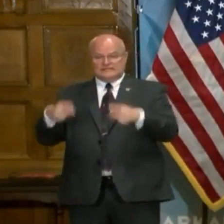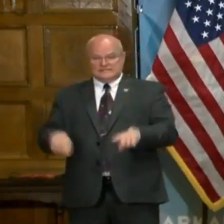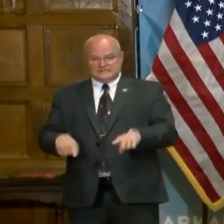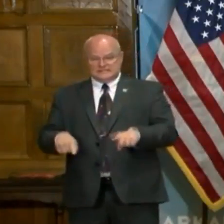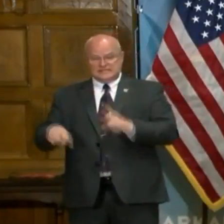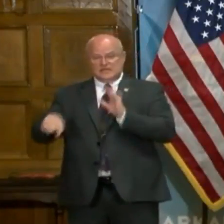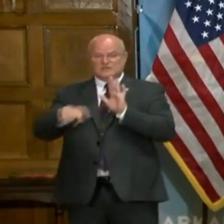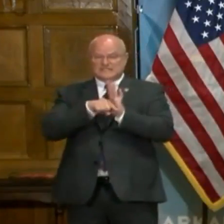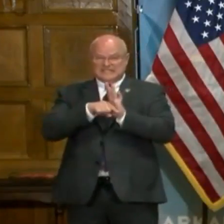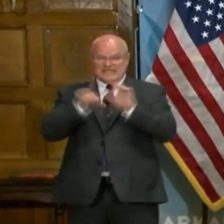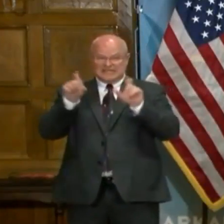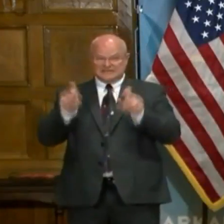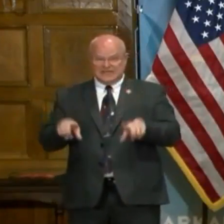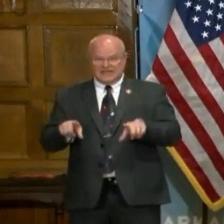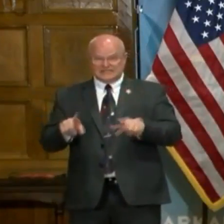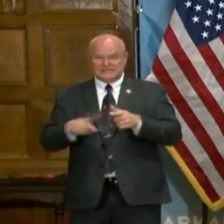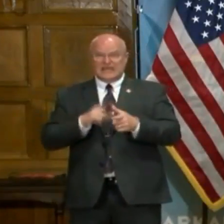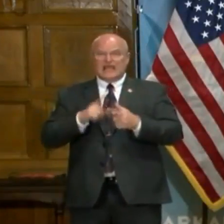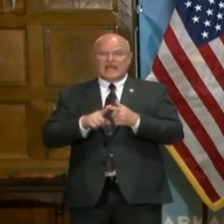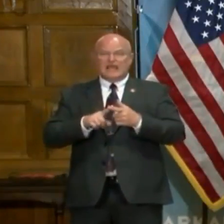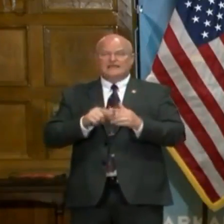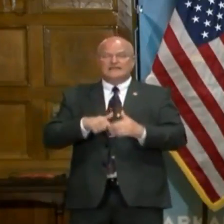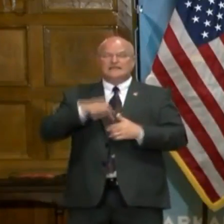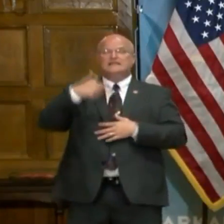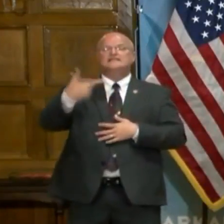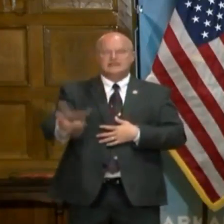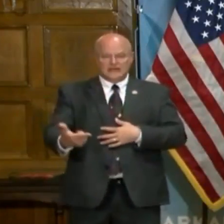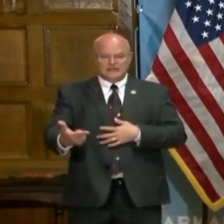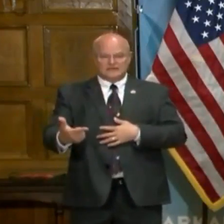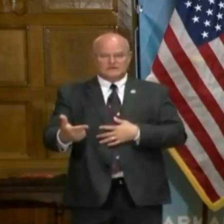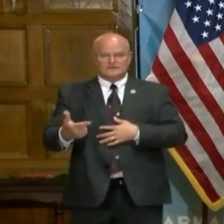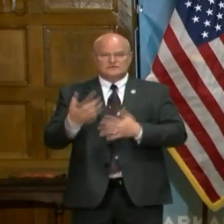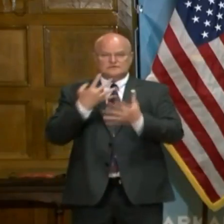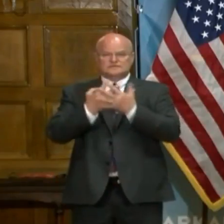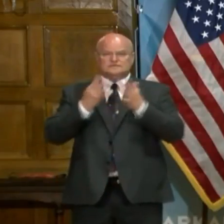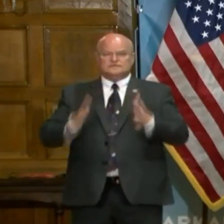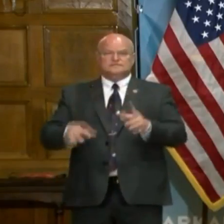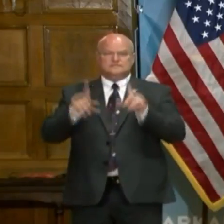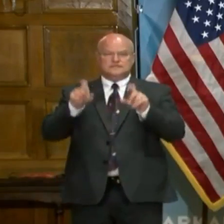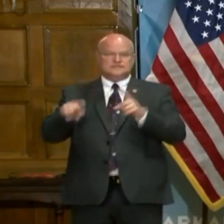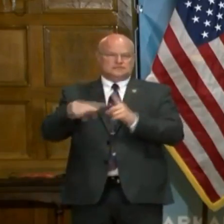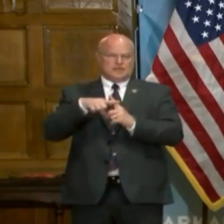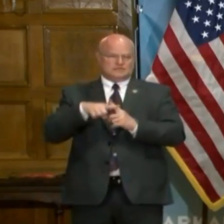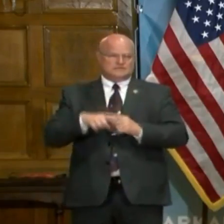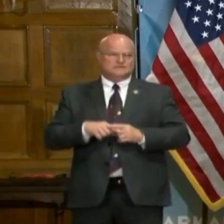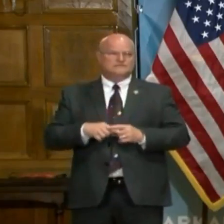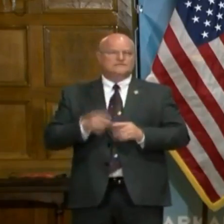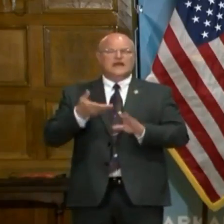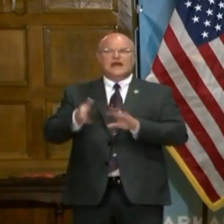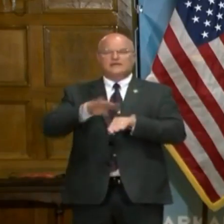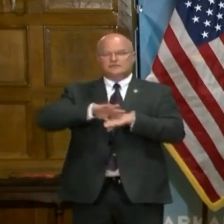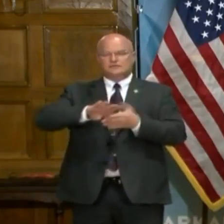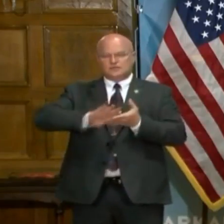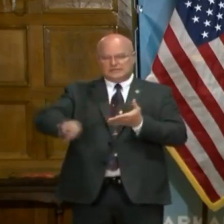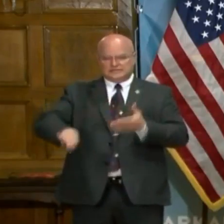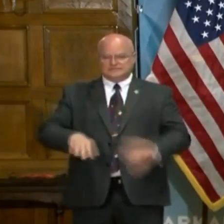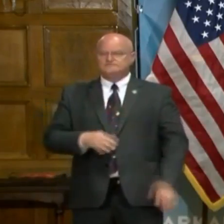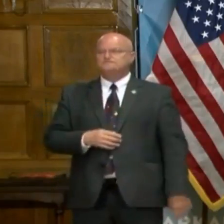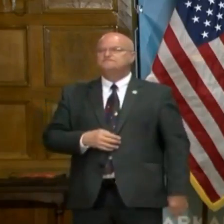instance, it was a negative test, and then subsequently the inmate tested positive after he was released.